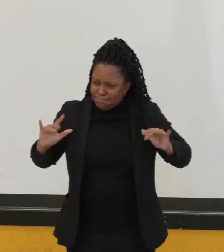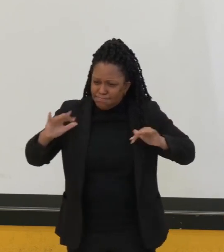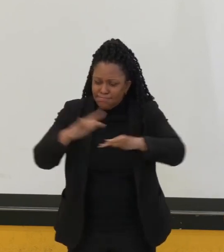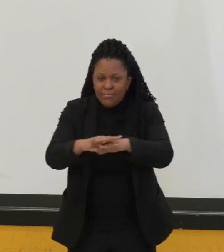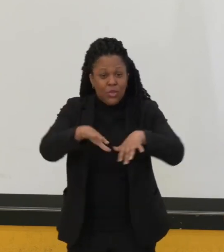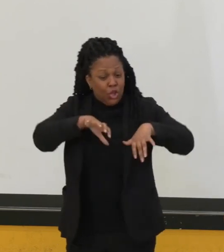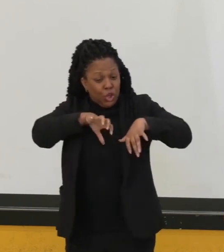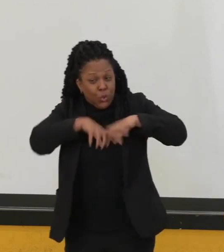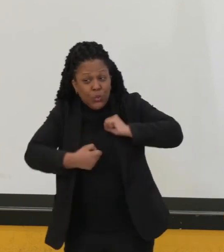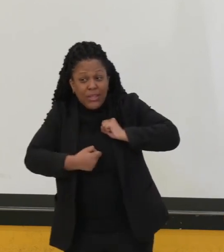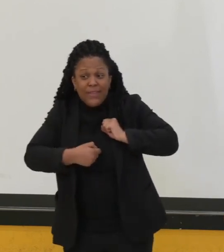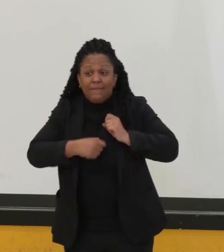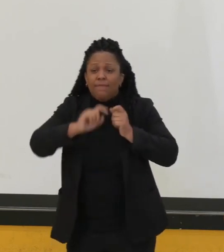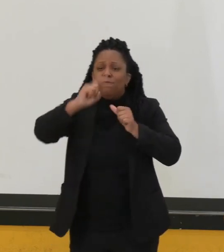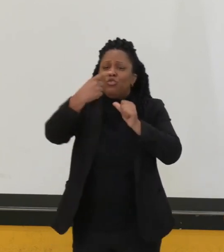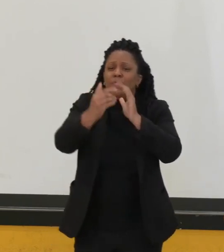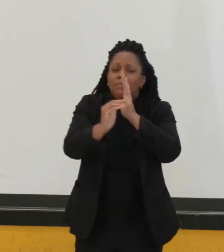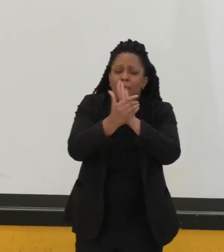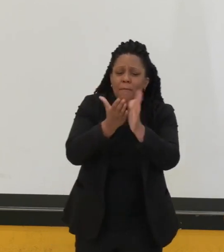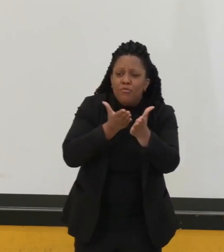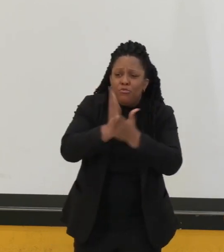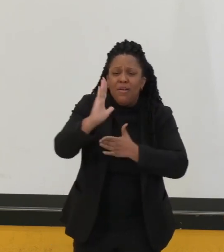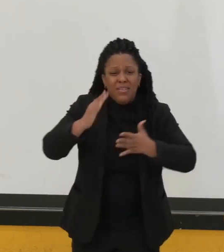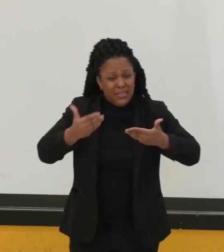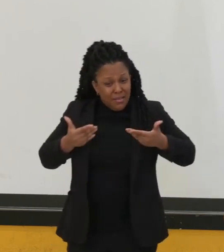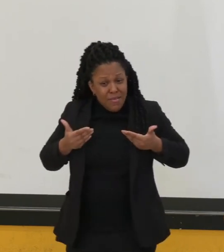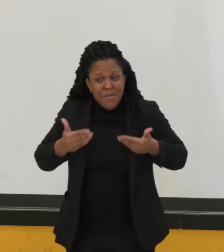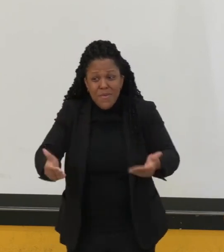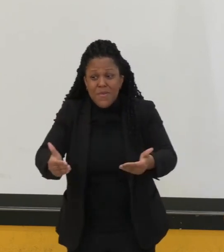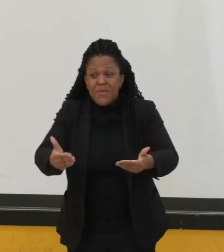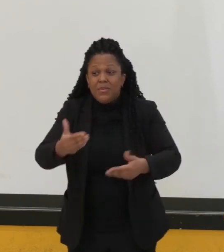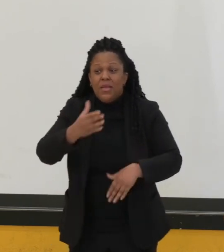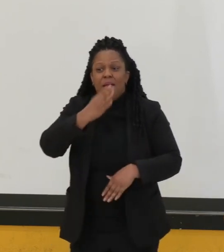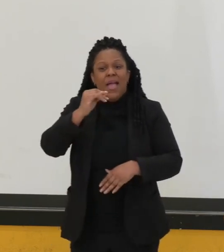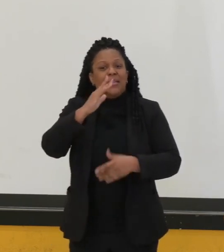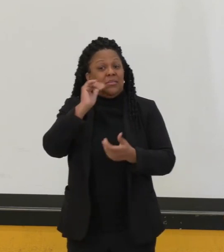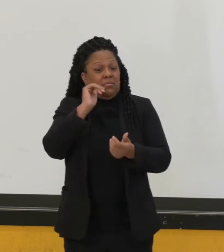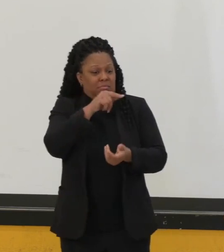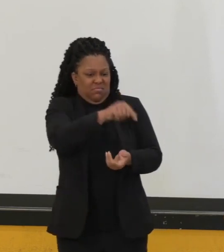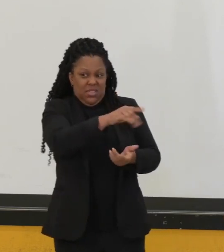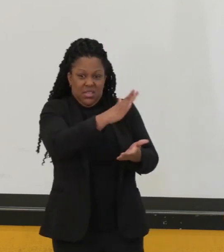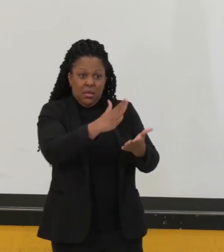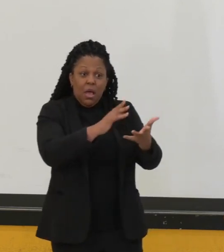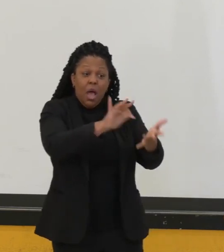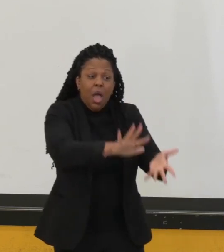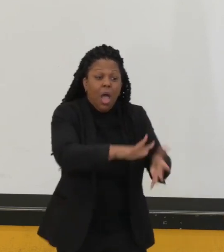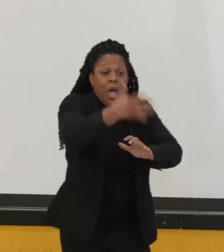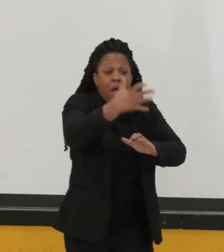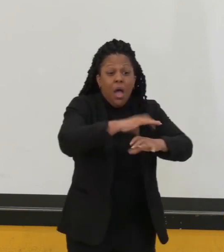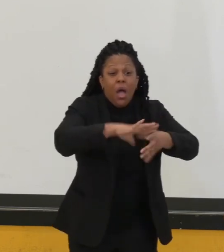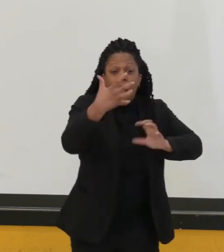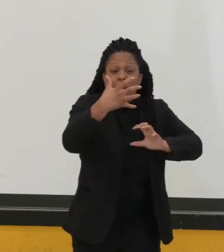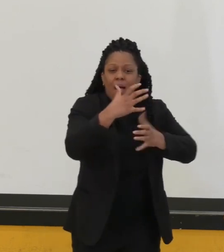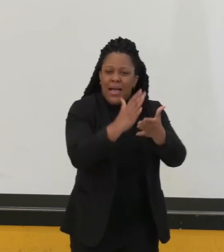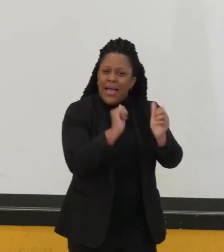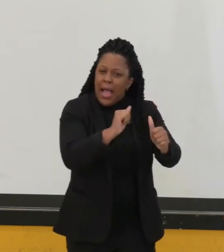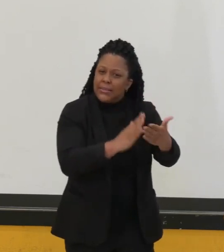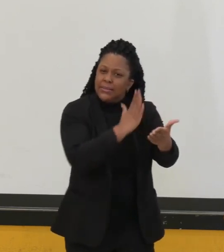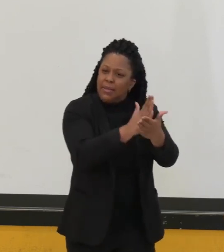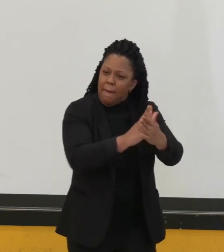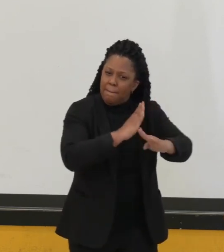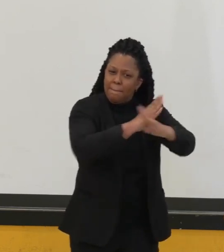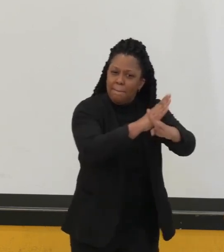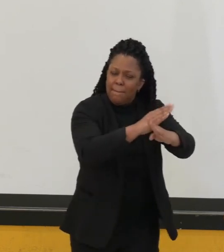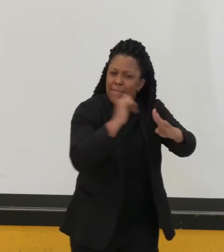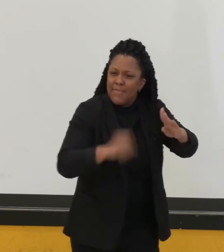Amendment rights to be expressed, and you can stop people from creating crimes or doing destruction to property and to people. And